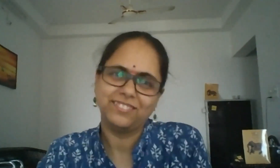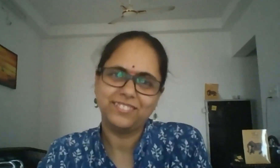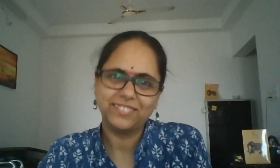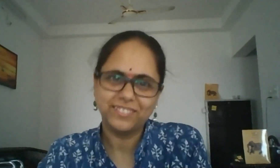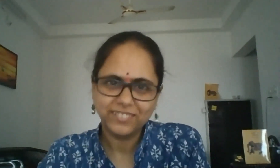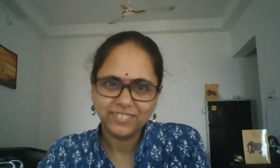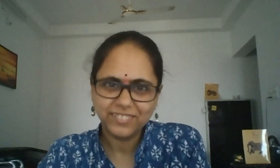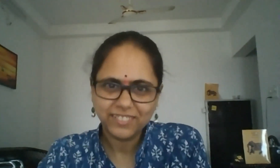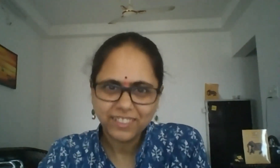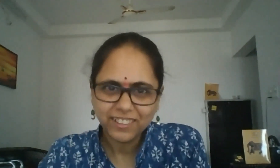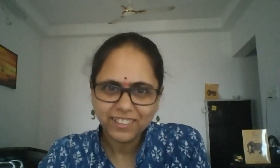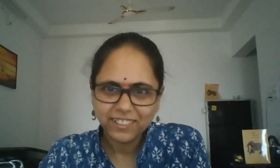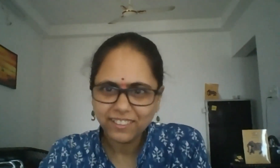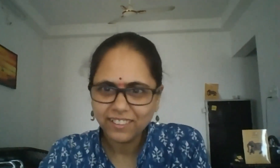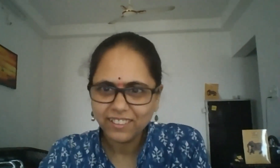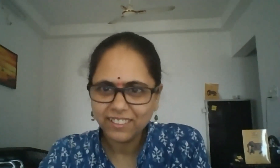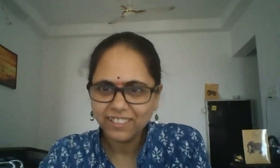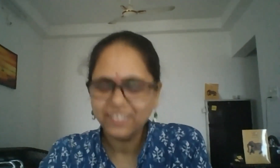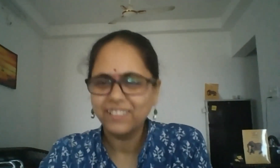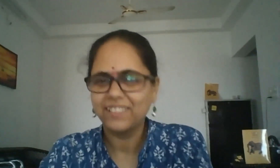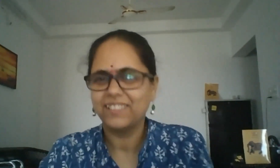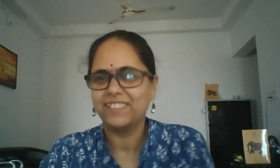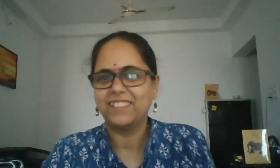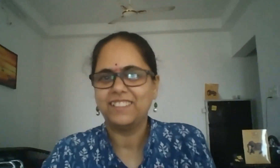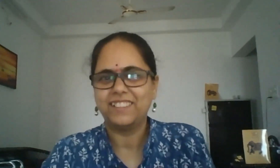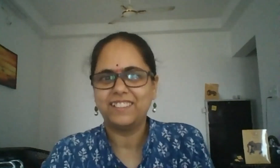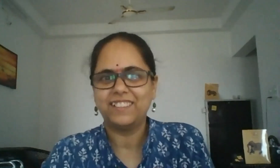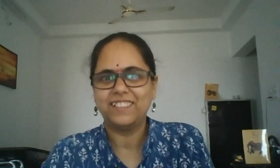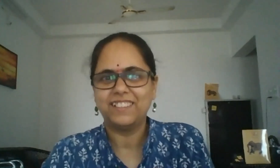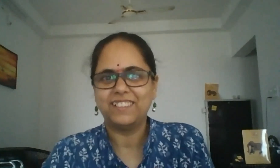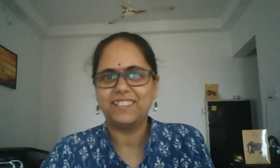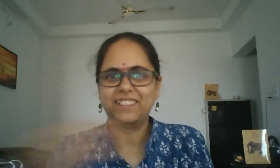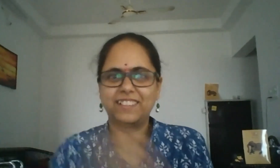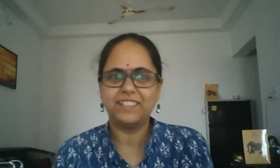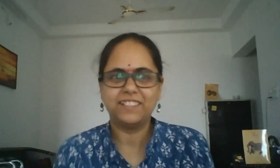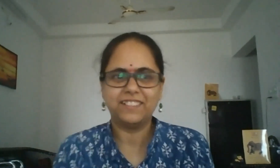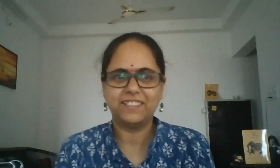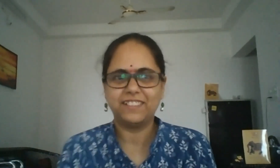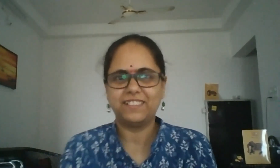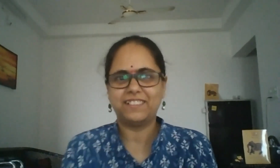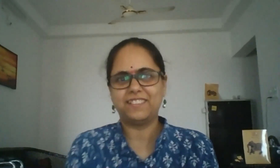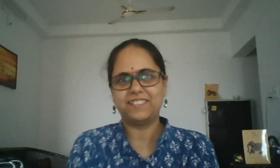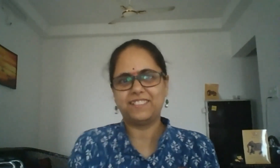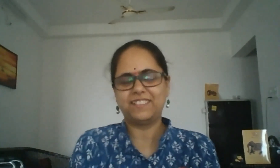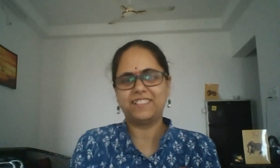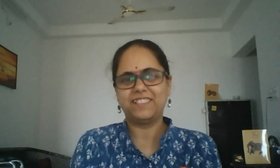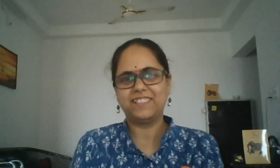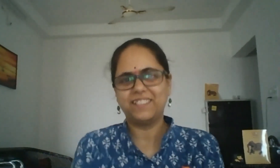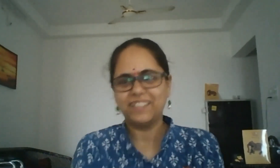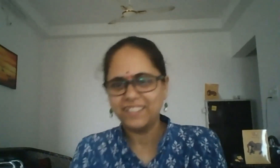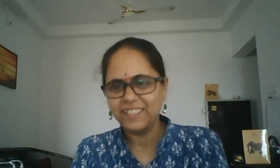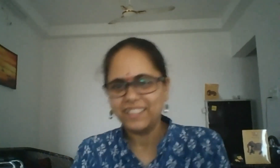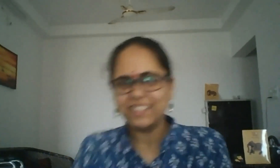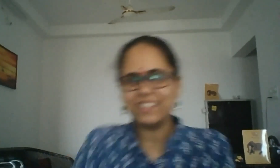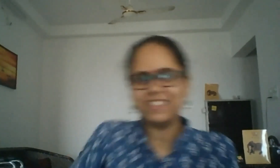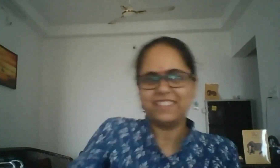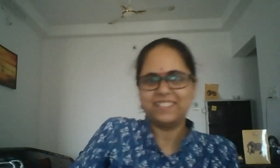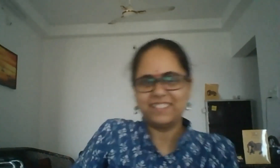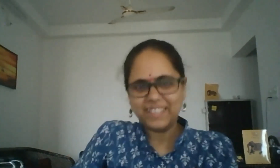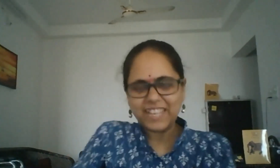Yes, Gauri, go ahead. We are able to listen to you. I Hello, ma'am. Hello, sir. My name is Gauri. I would